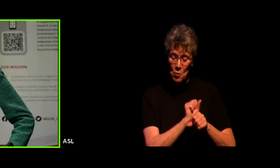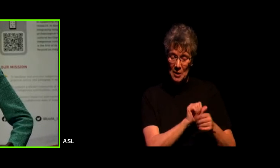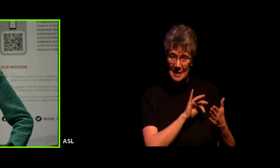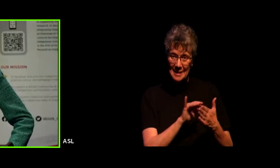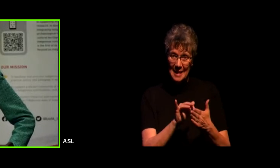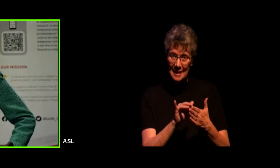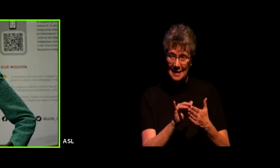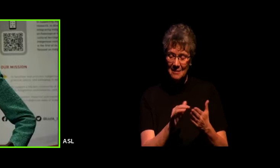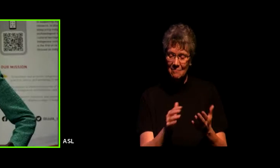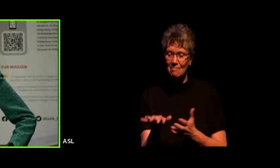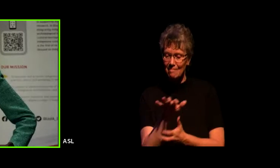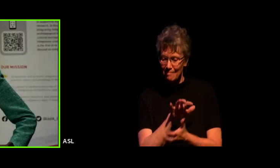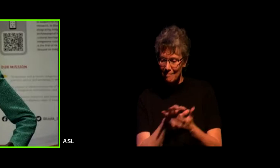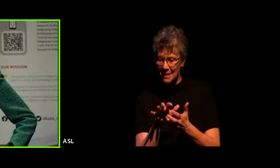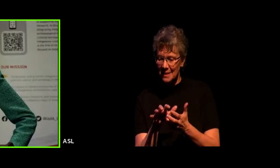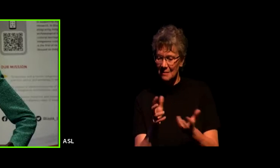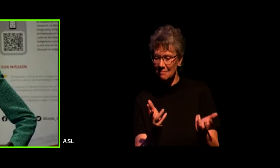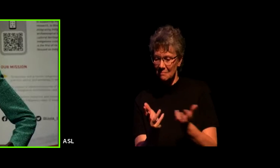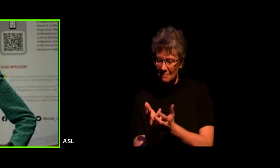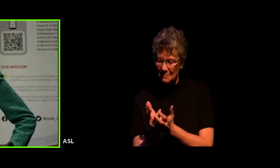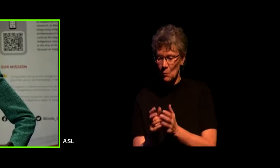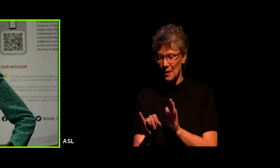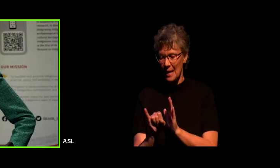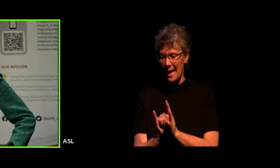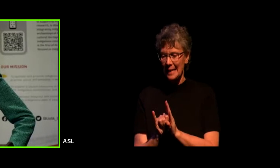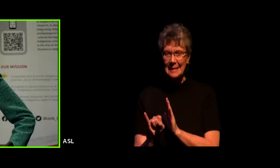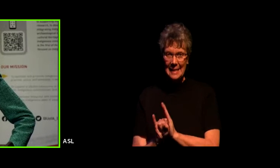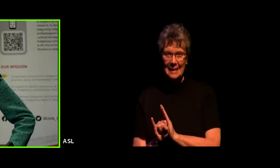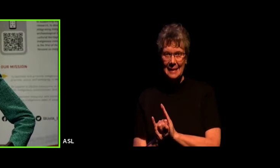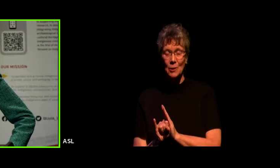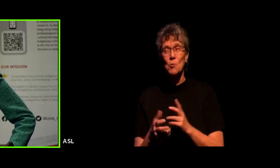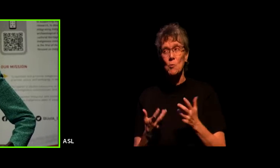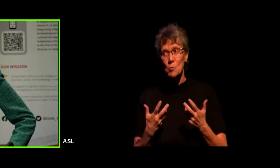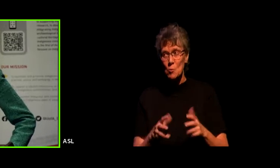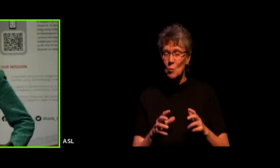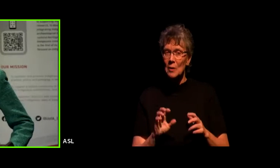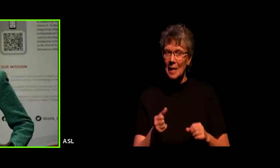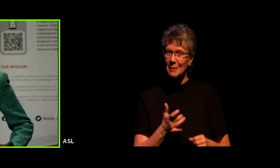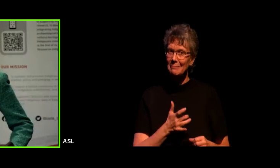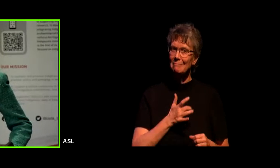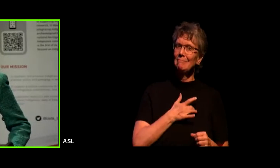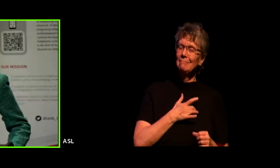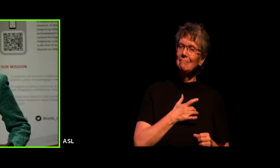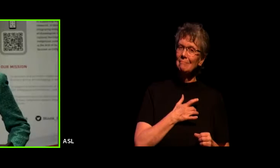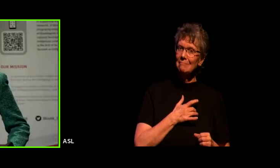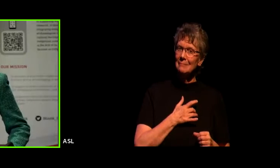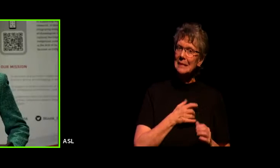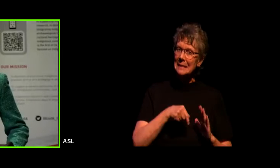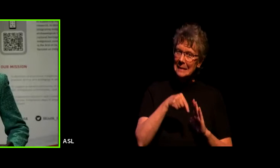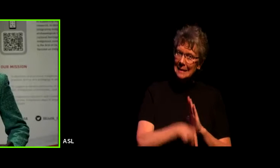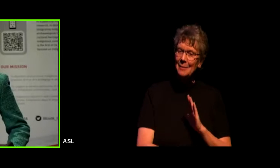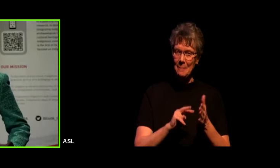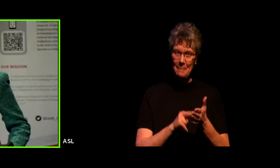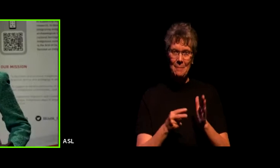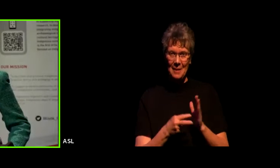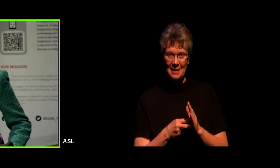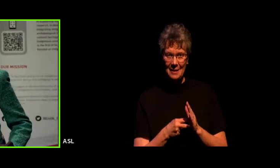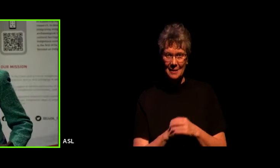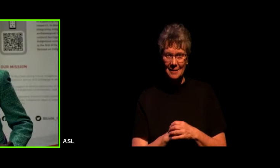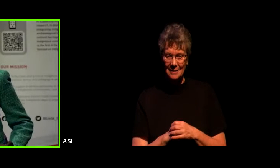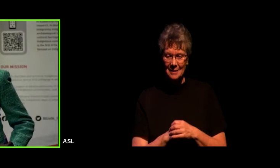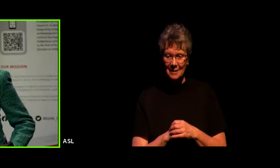profound in a way you don't want it to be, but it has to be. So someone who's able to do it and make